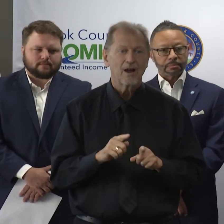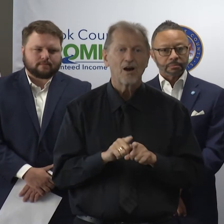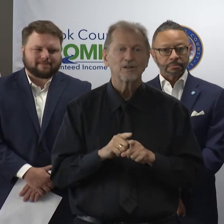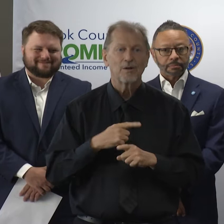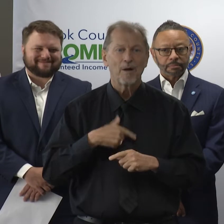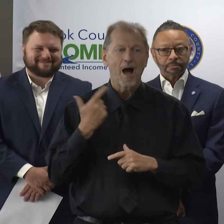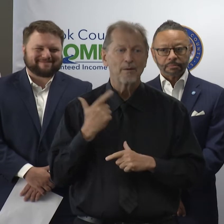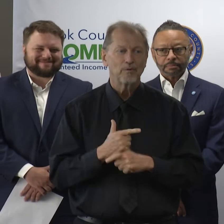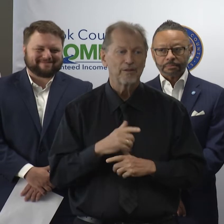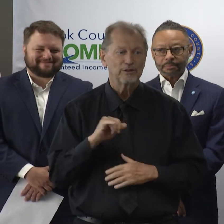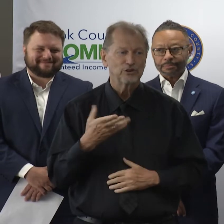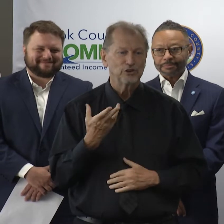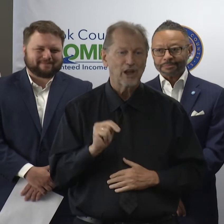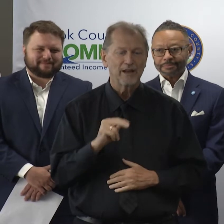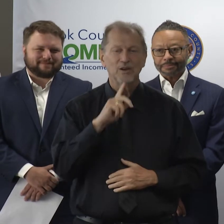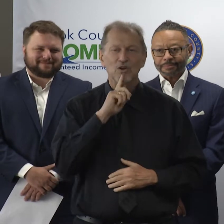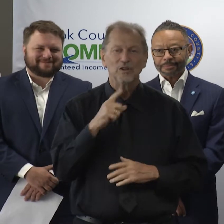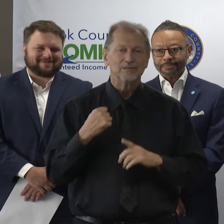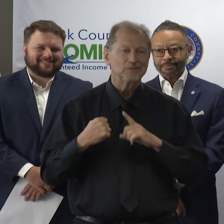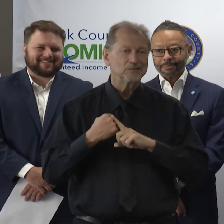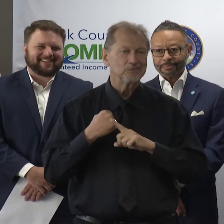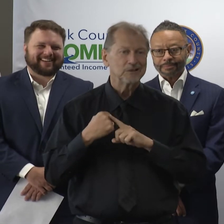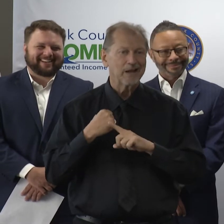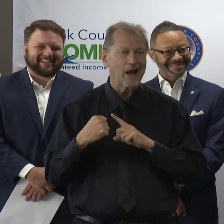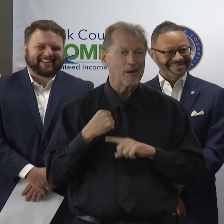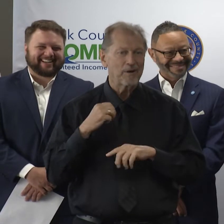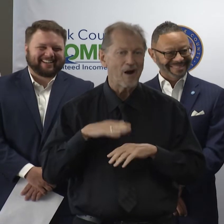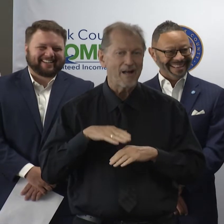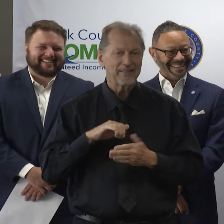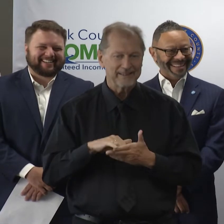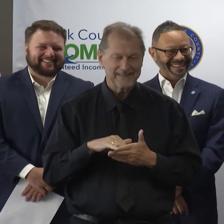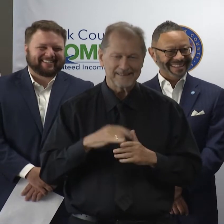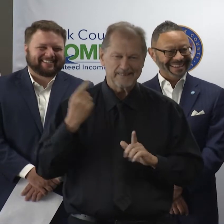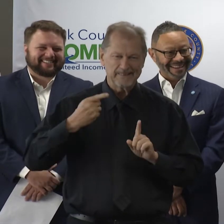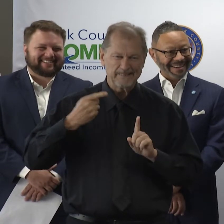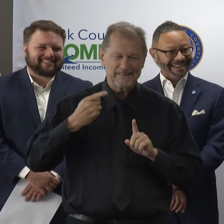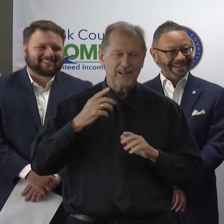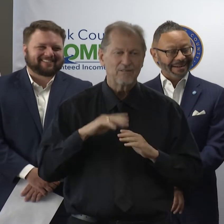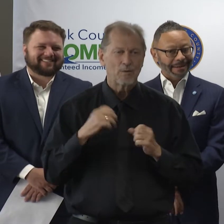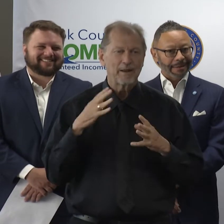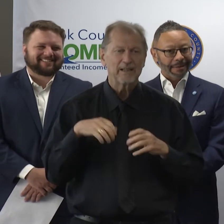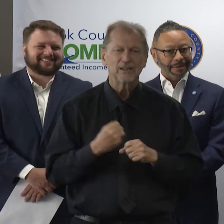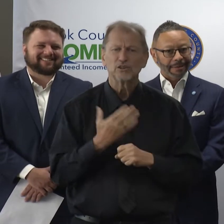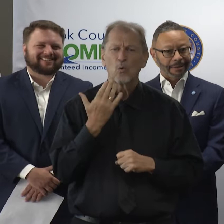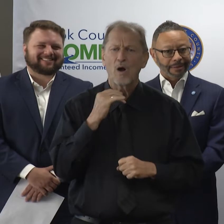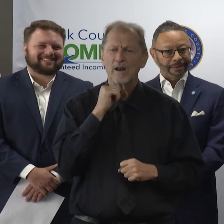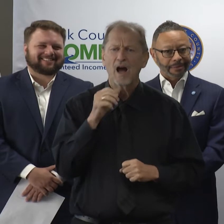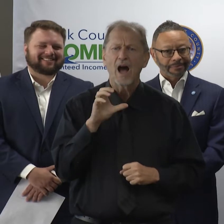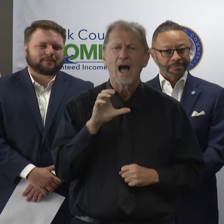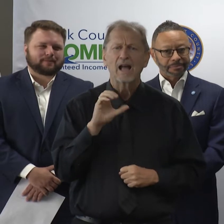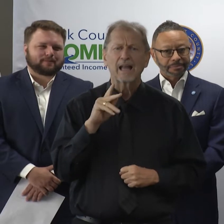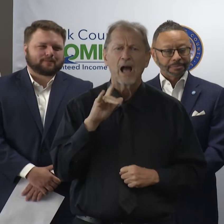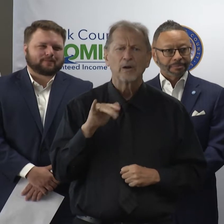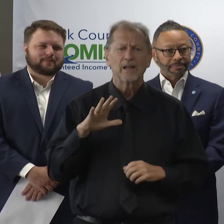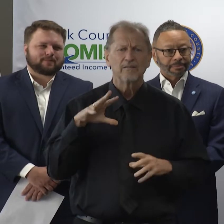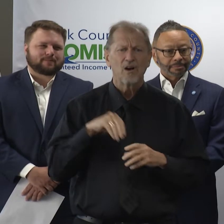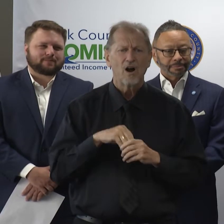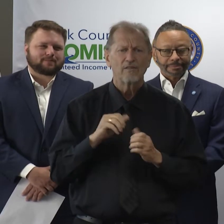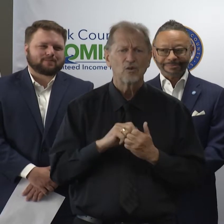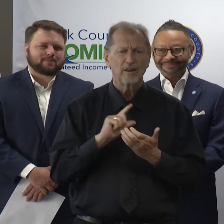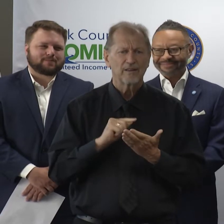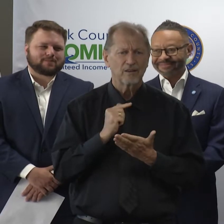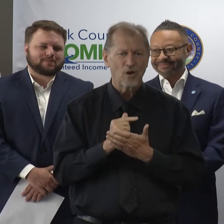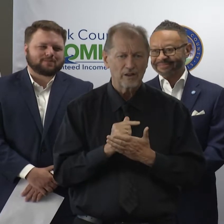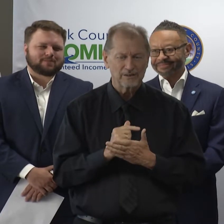brother, Jan, who has been beating me up on this subject for years. Why isn't the county doing something about guaranteed income? So thank you, Jan.